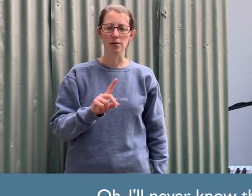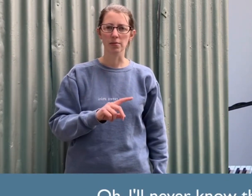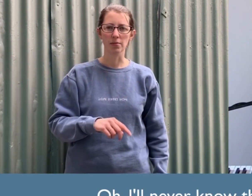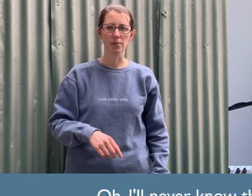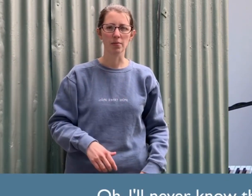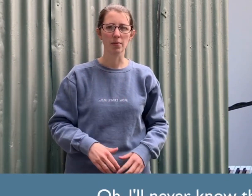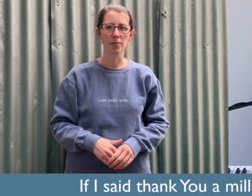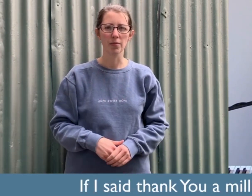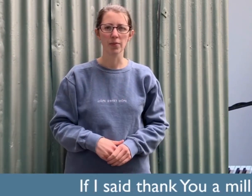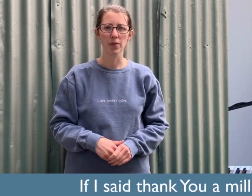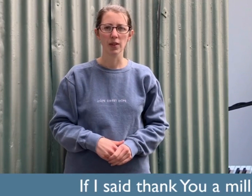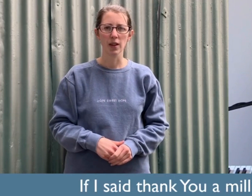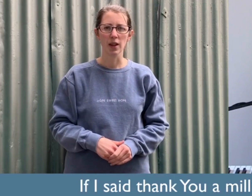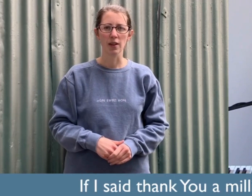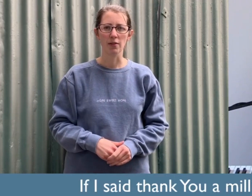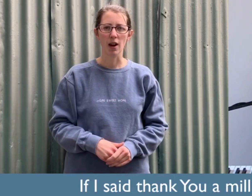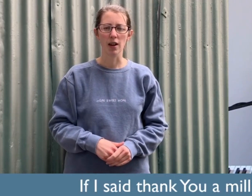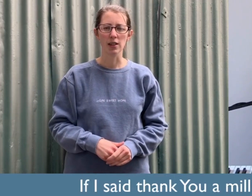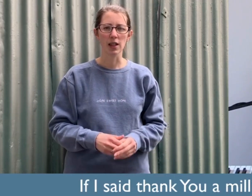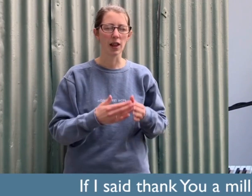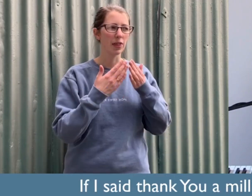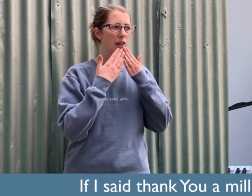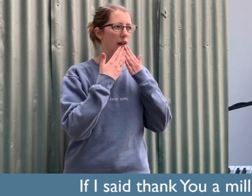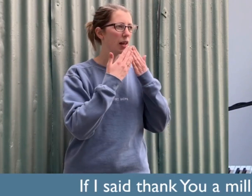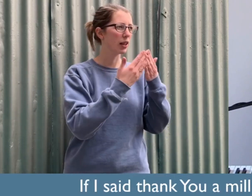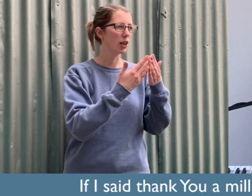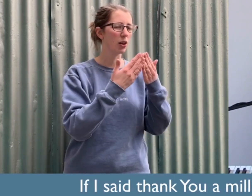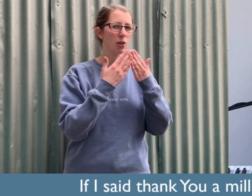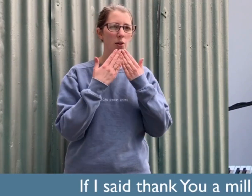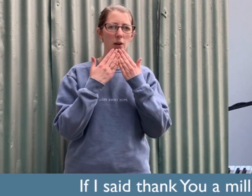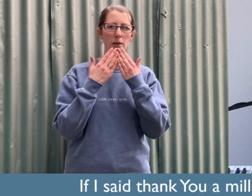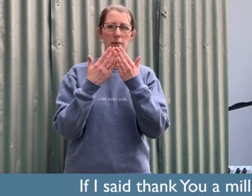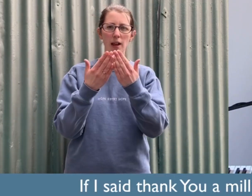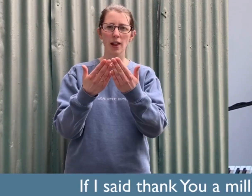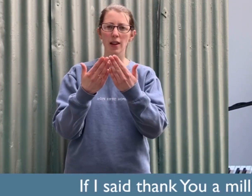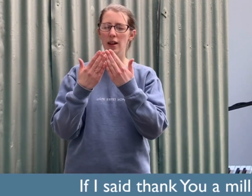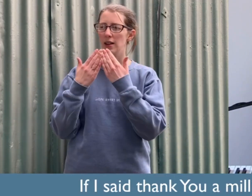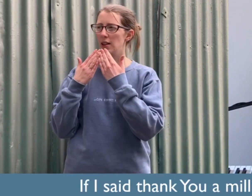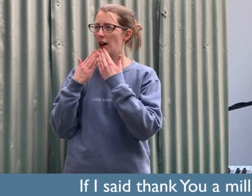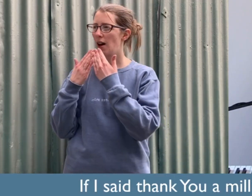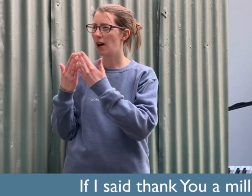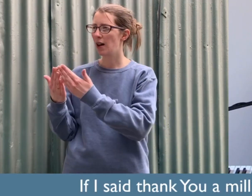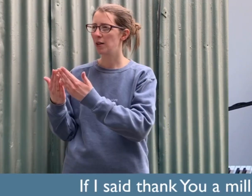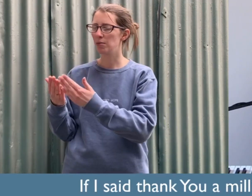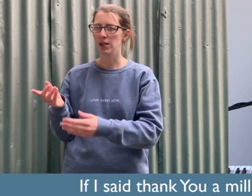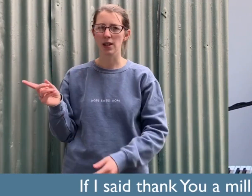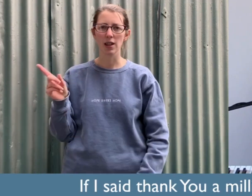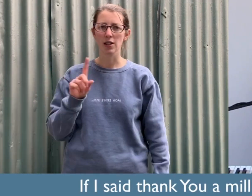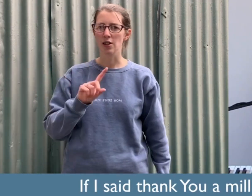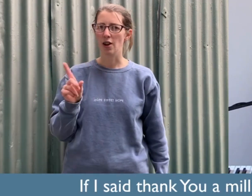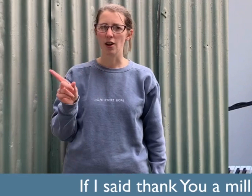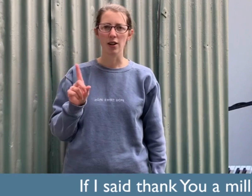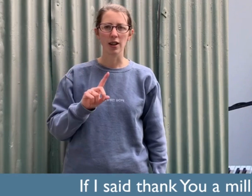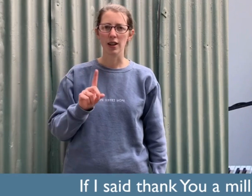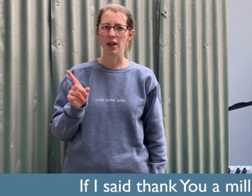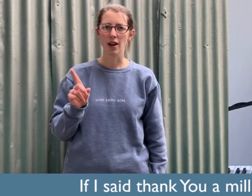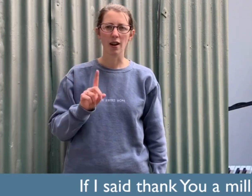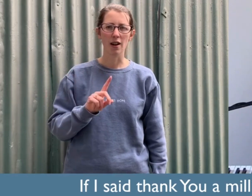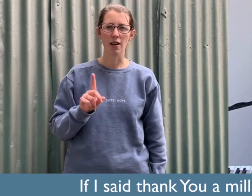cost. And if I said thank you a million times, it's